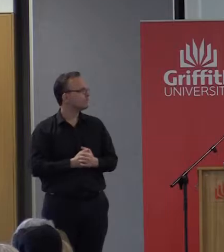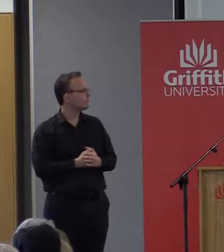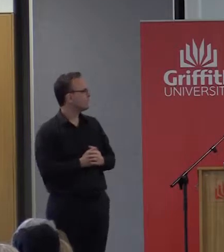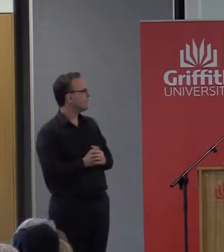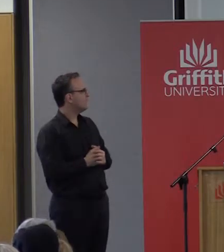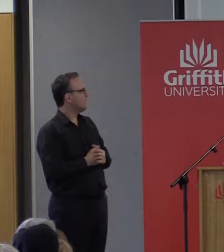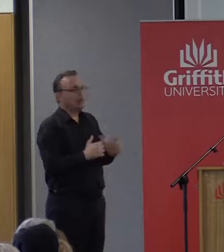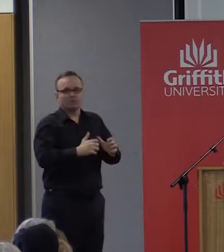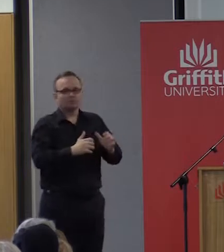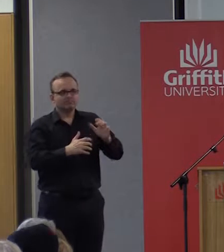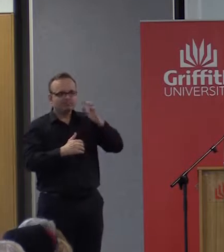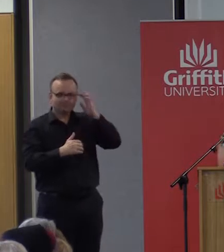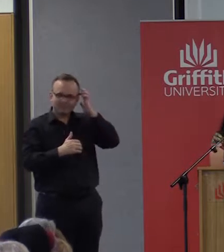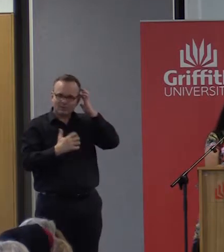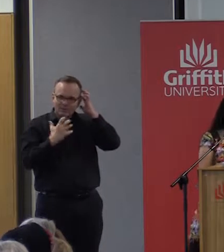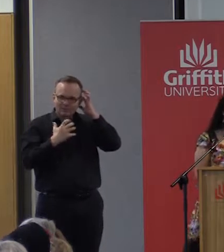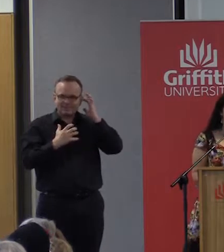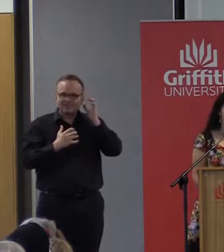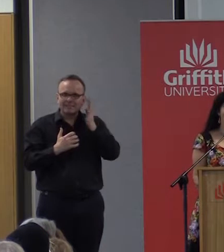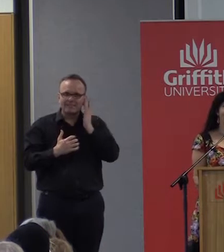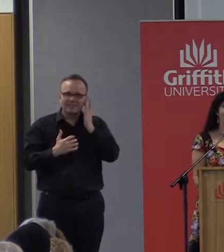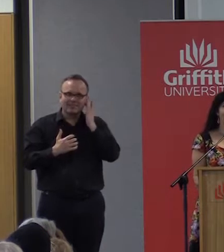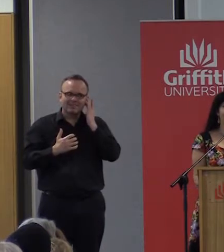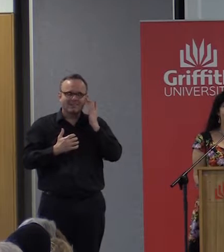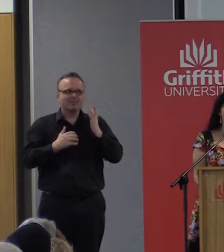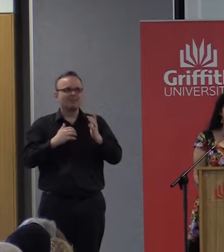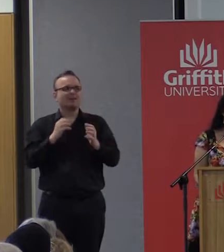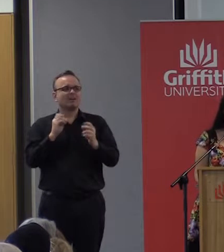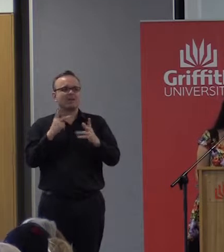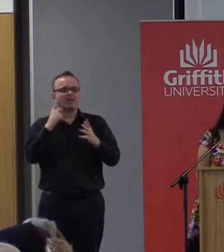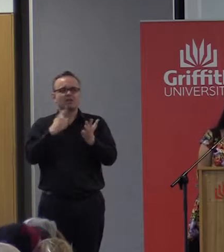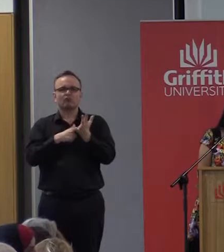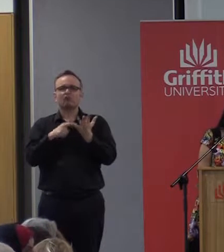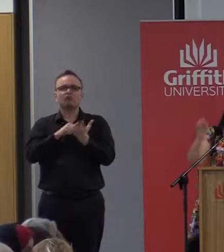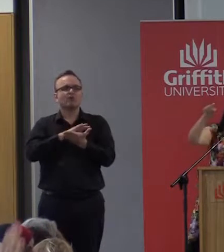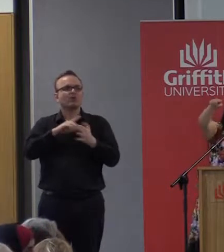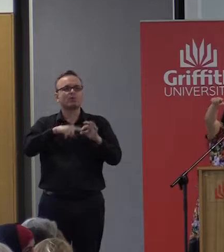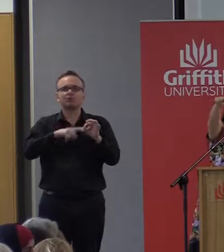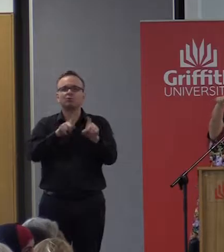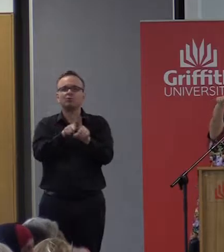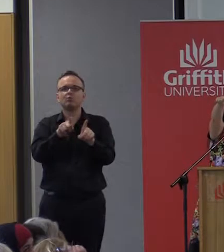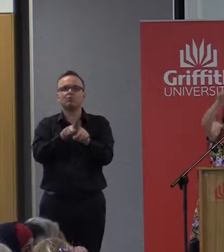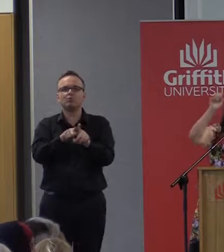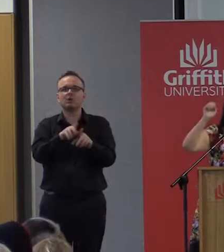Thank you, Maureen. And sorry about that. And I think Ruth had a question.